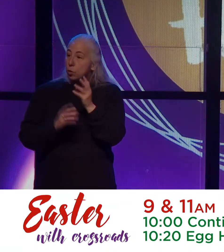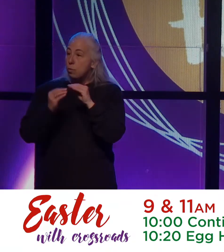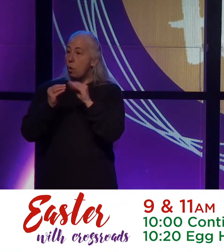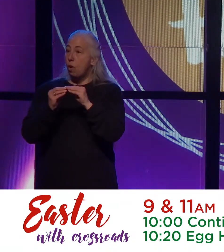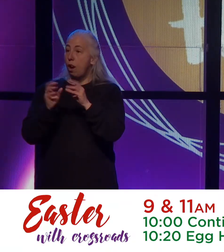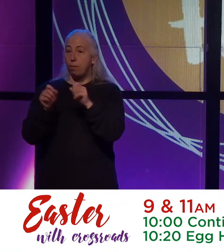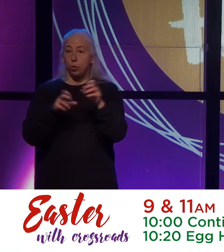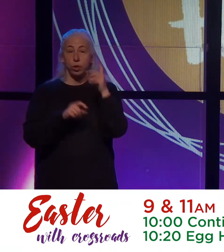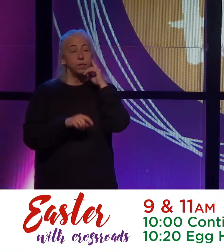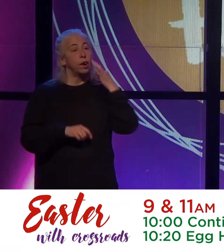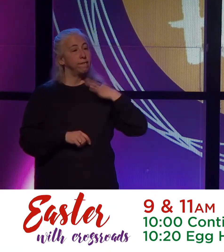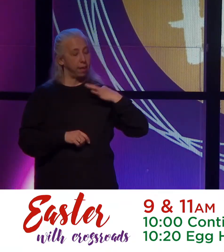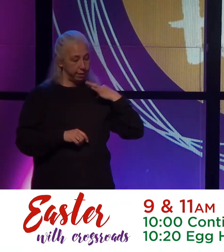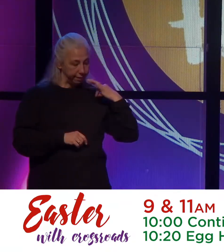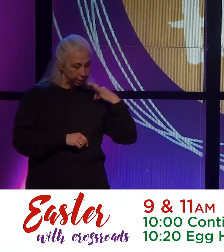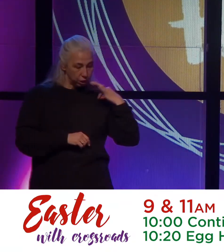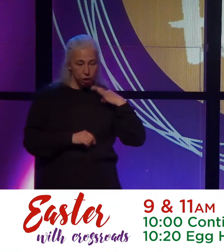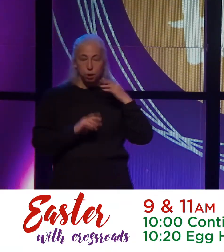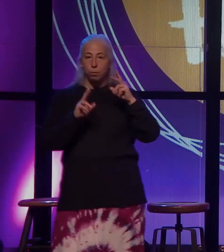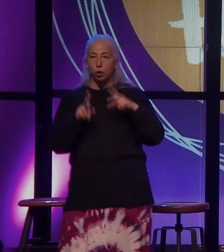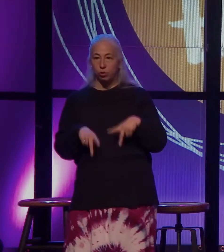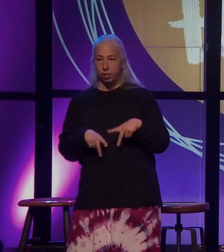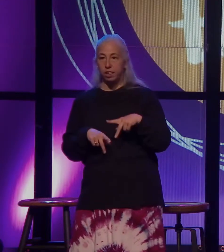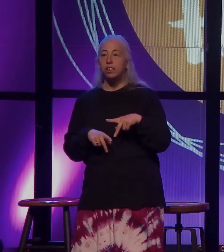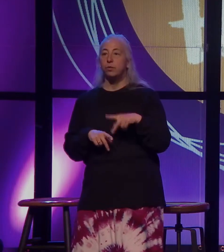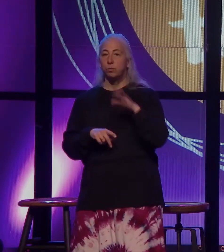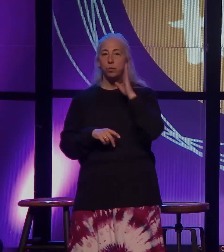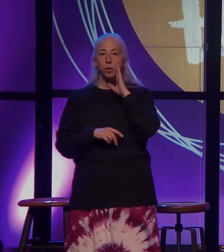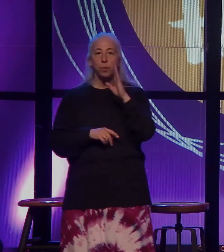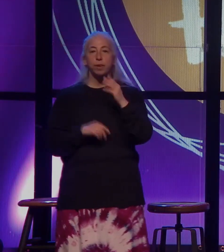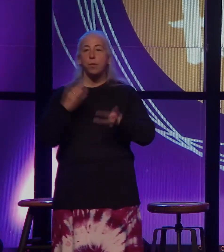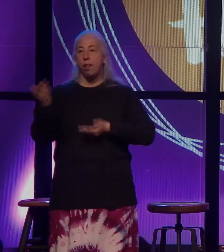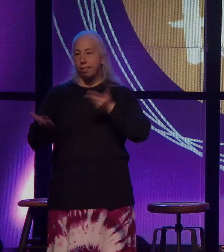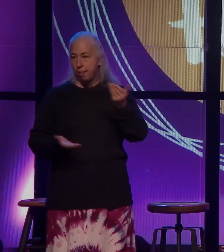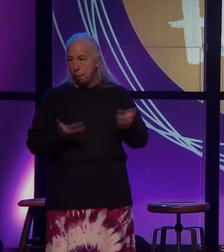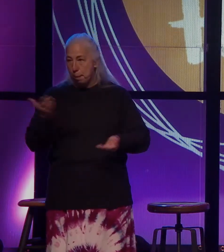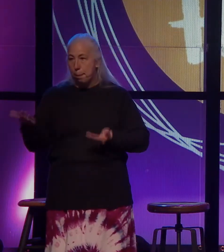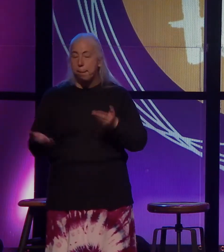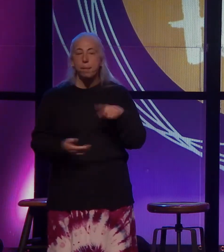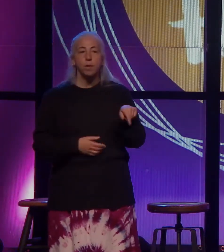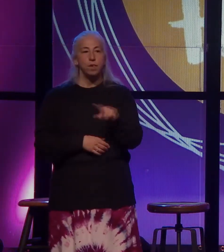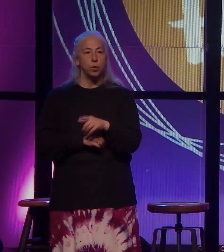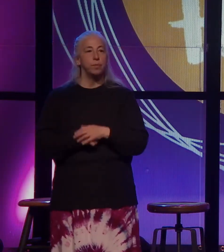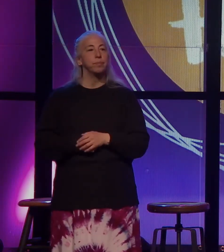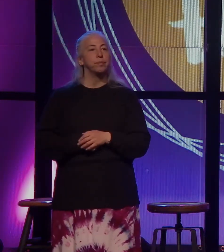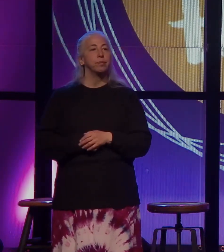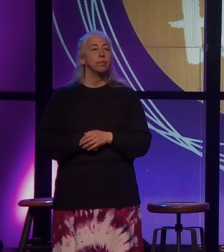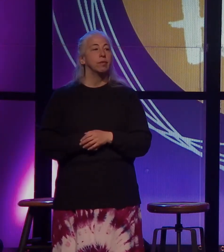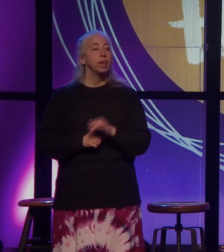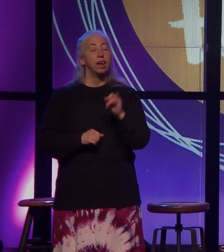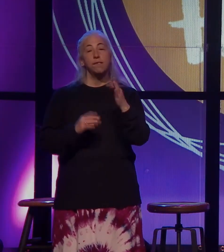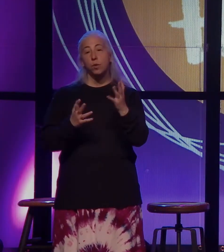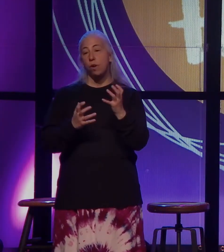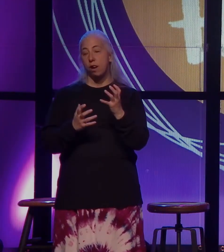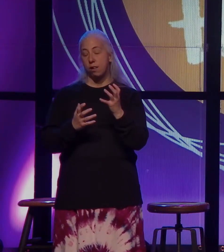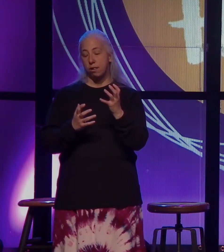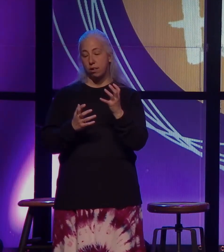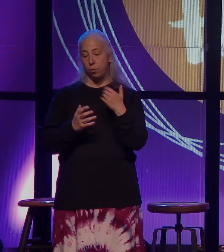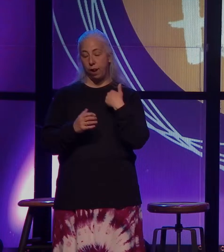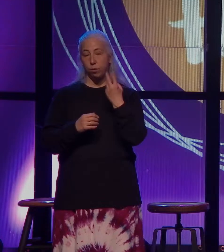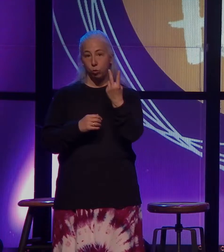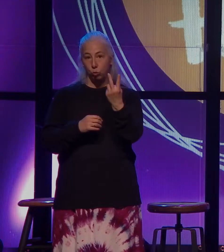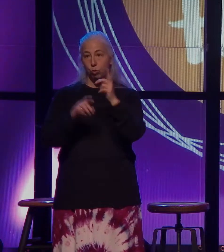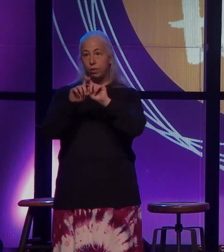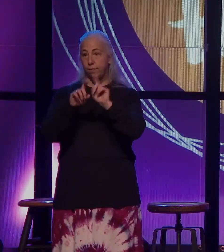we welcome the community in. Now, I invite you to consider jumping in to serve in one of the 2 Easter